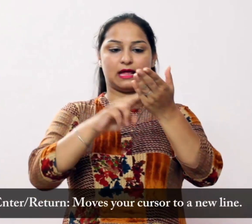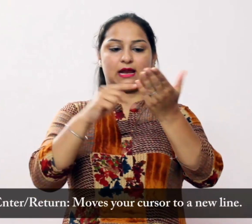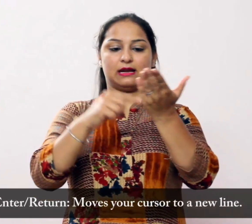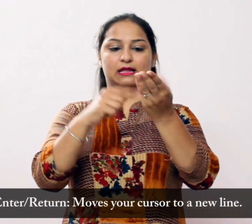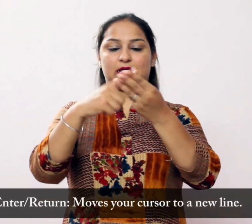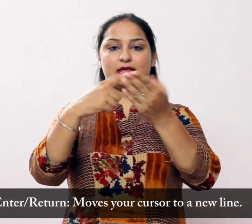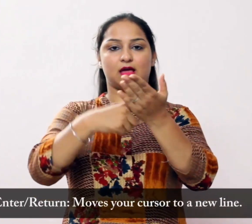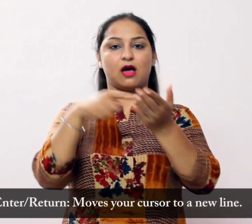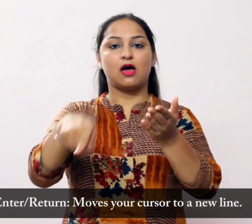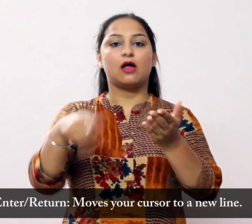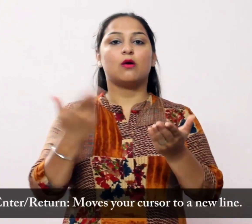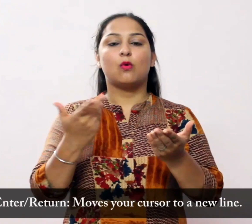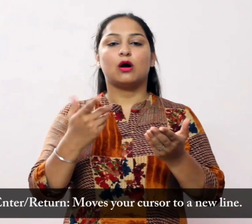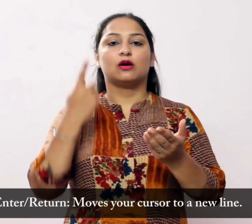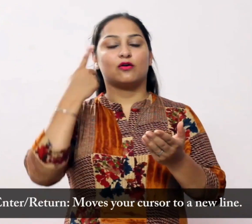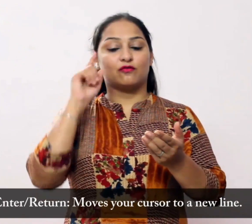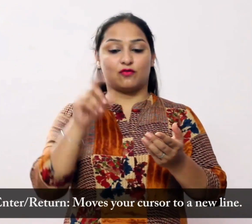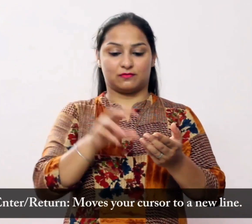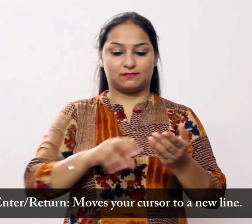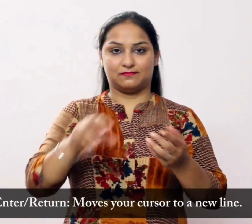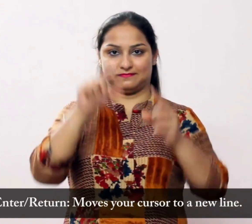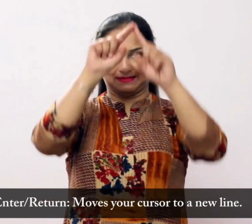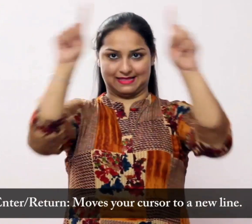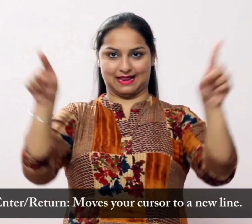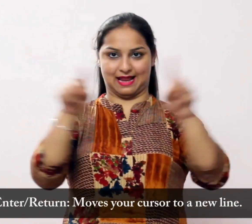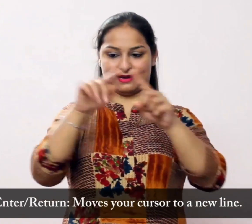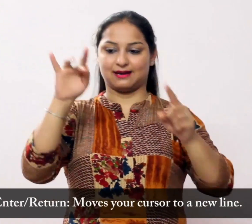Enter return moves your cursor to a new line.